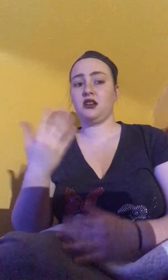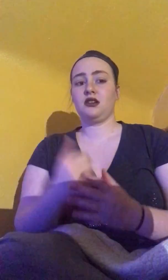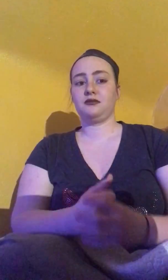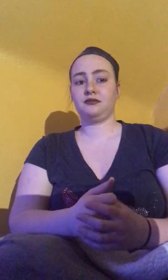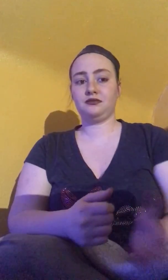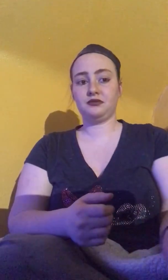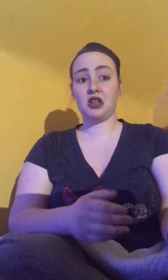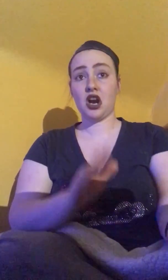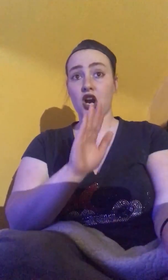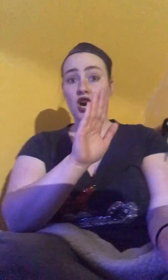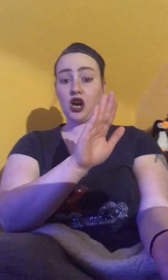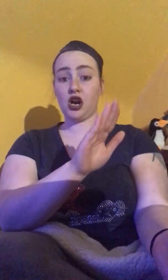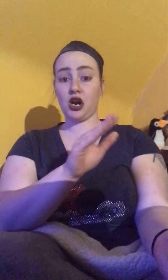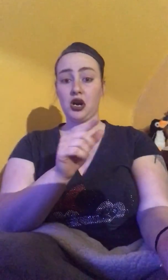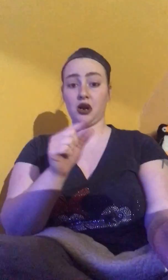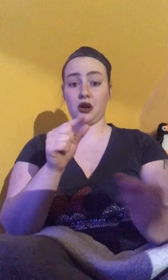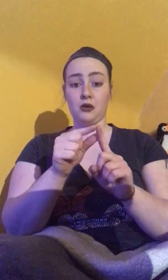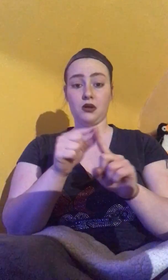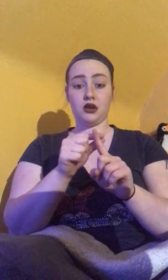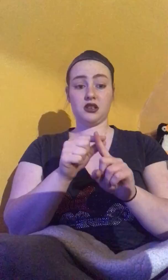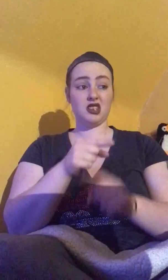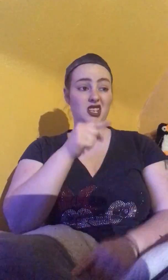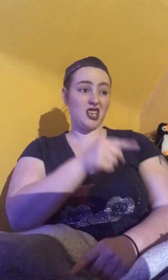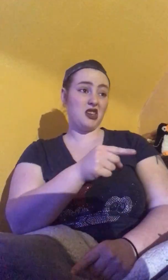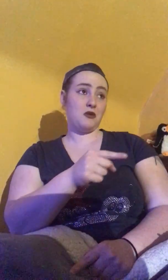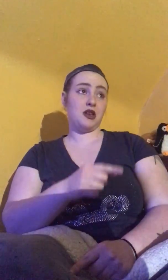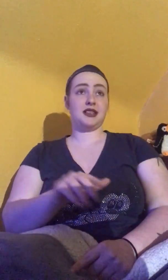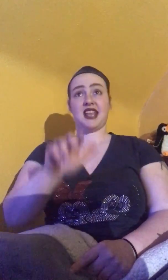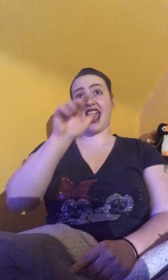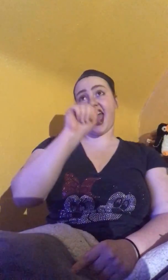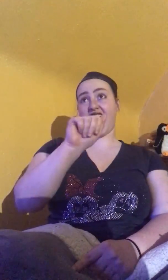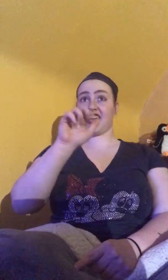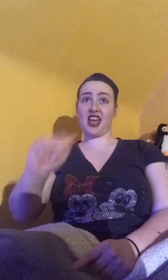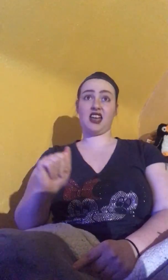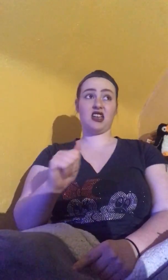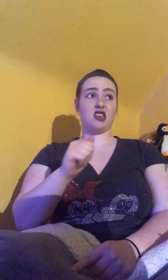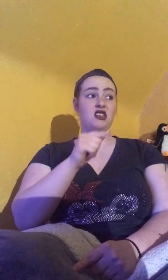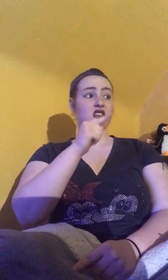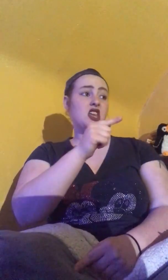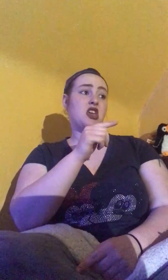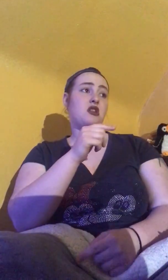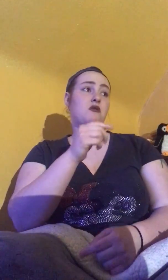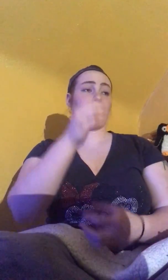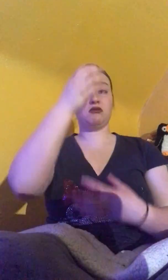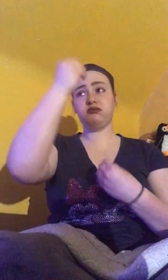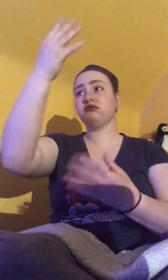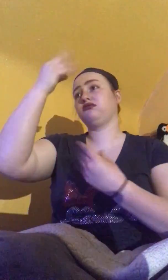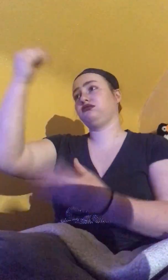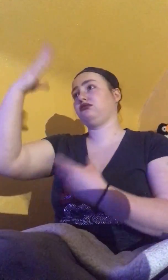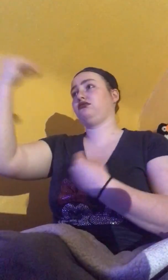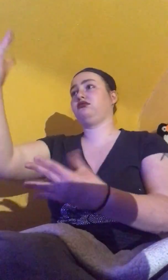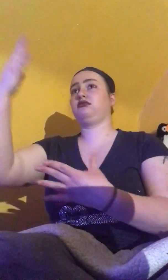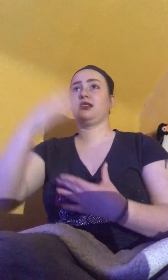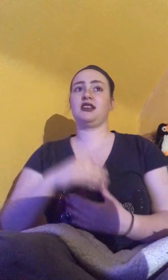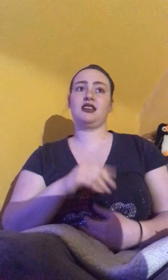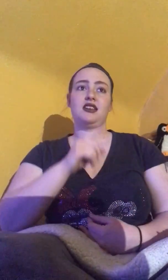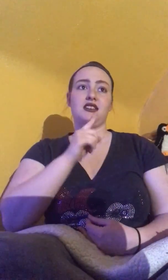are her words, he was Mr. AA. Every meeting he was sharing, he was saying very inspirational things, and he